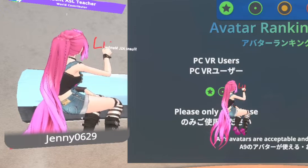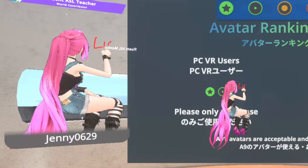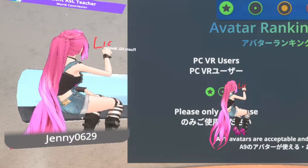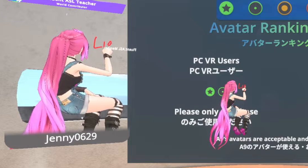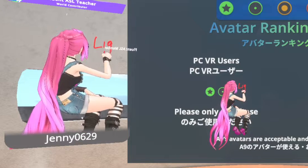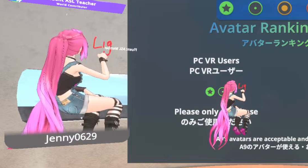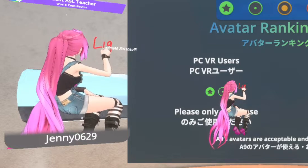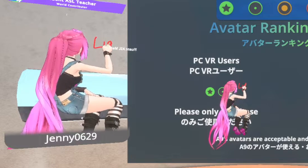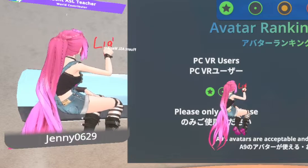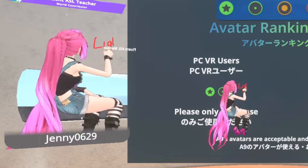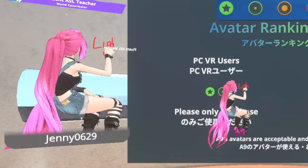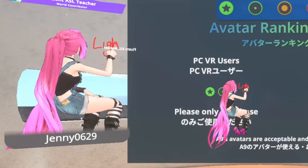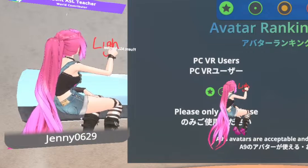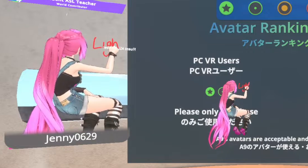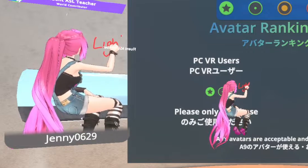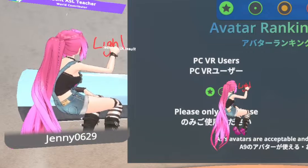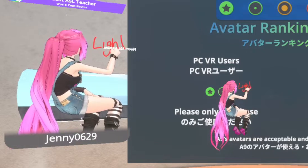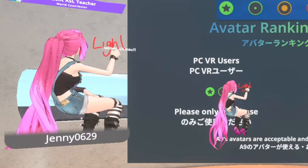Light.